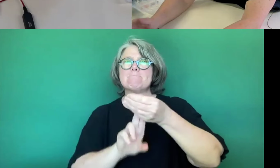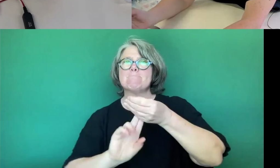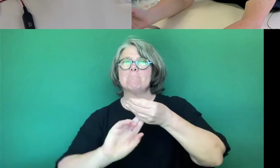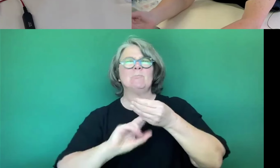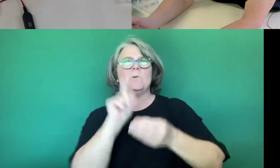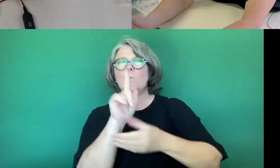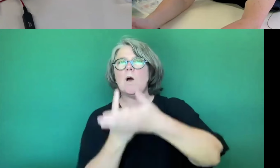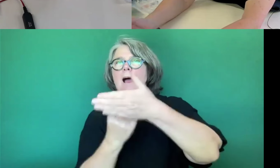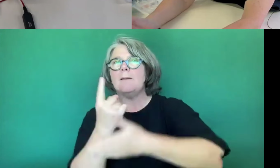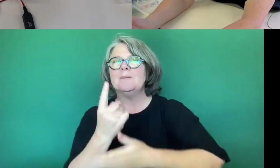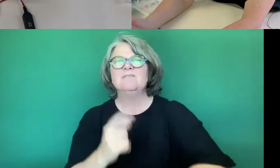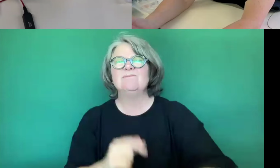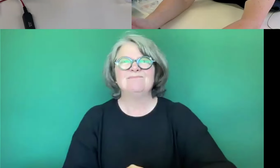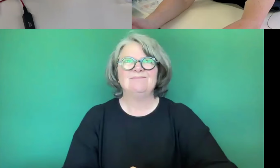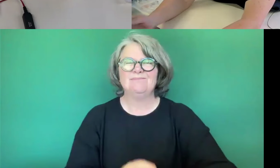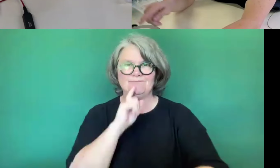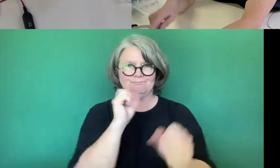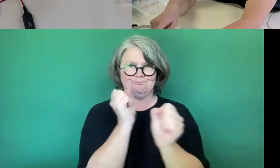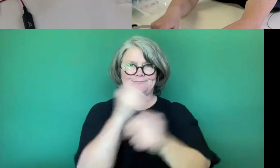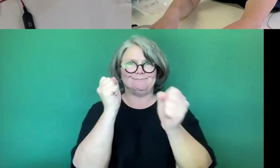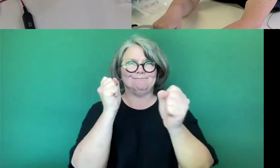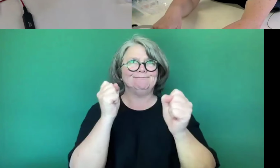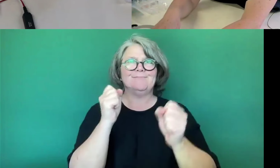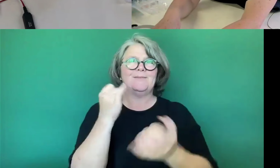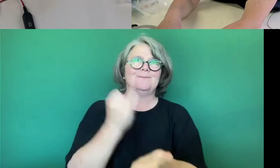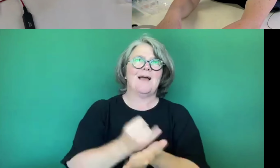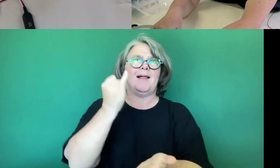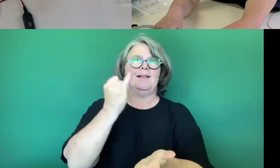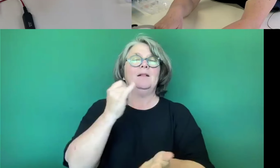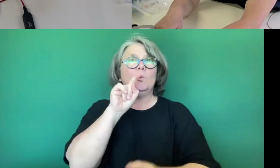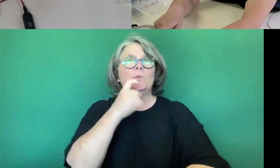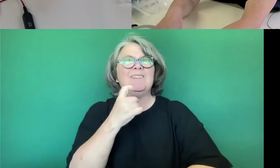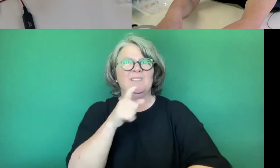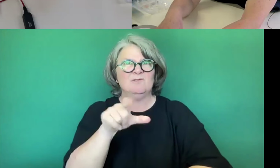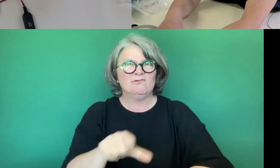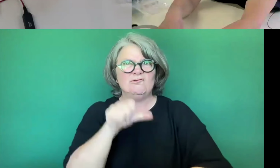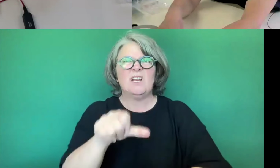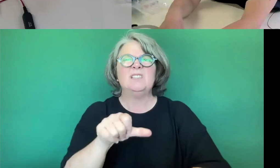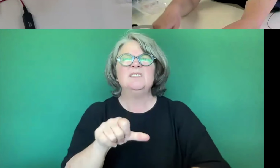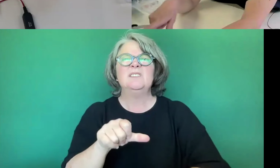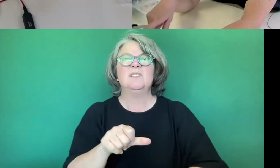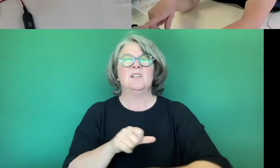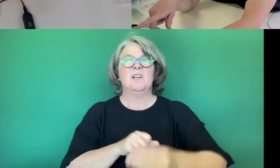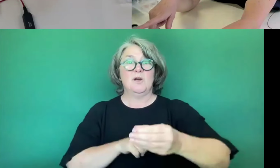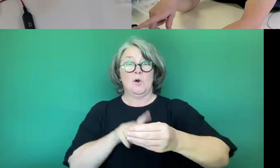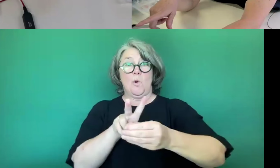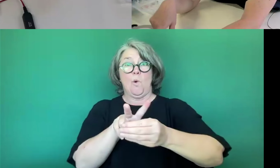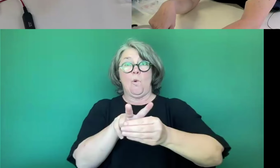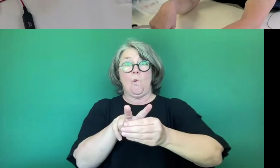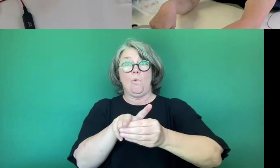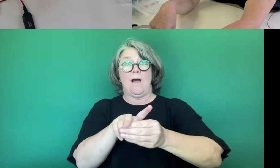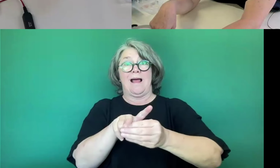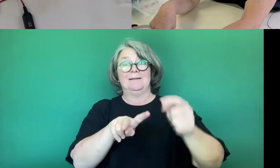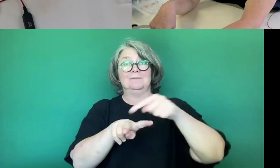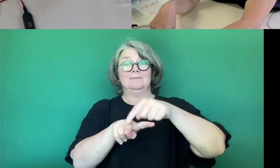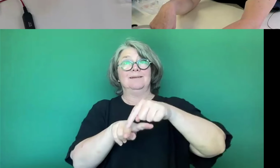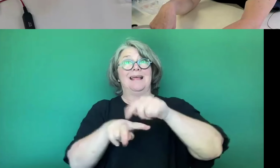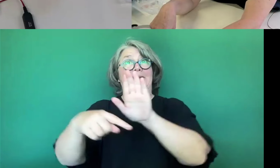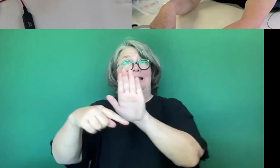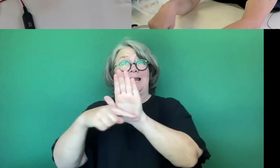that it'll short circuit, it won't work. So one of these is actually going to be your negative line, one of them is going to be your positive